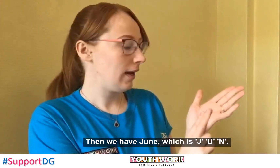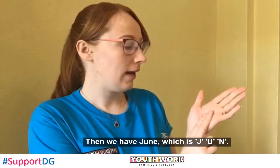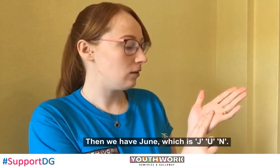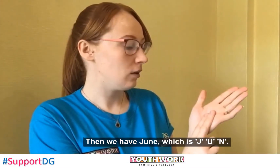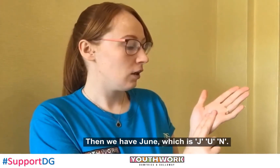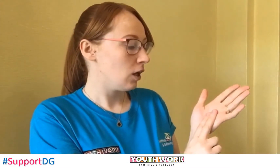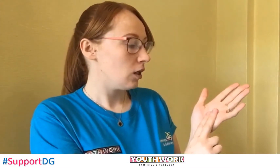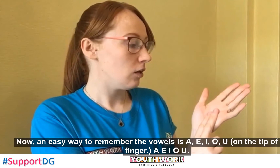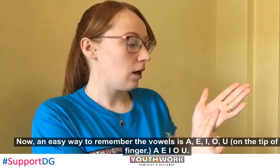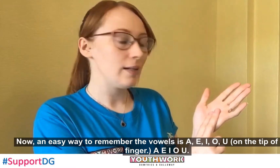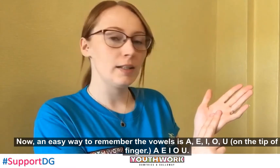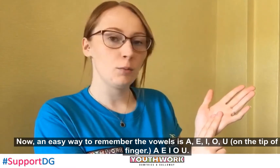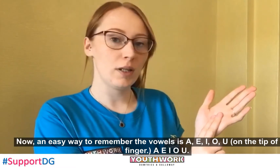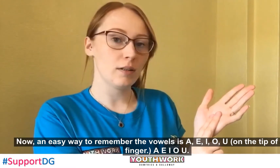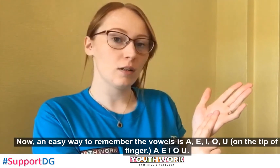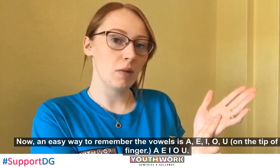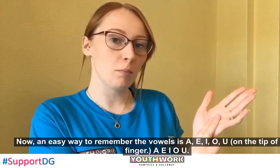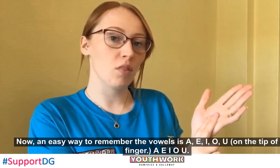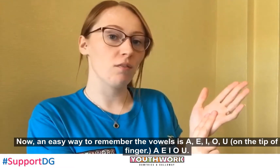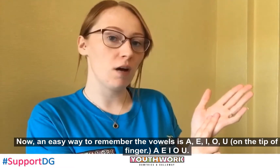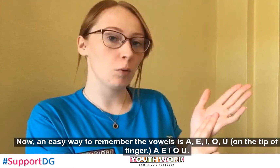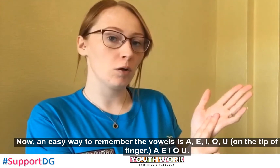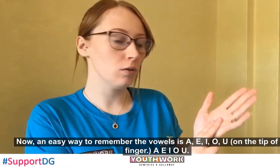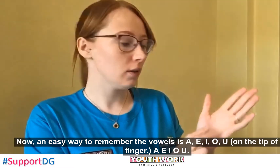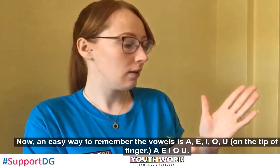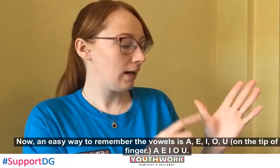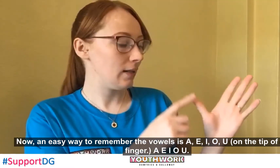J-U-N. Now an easy way to remember the vowels is